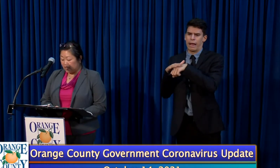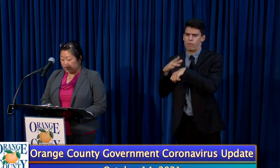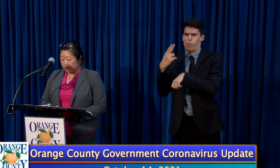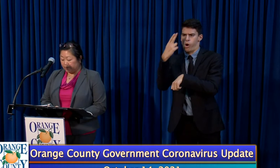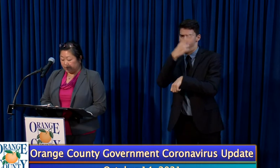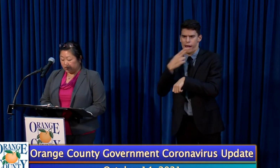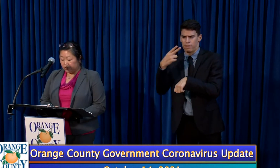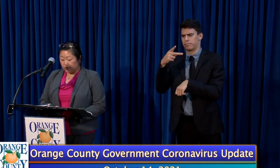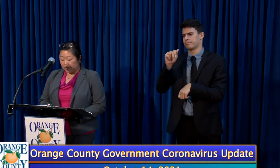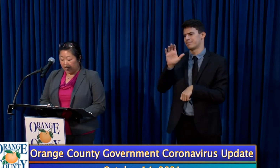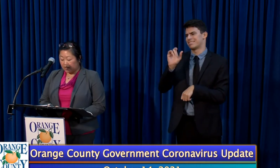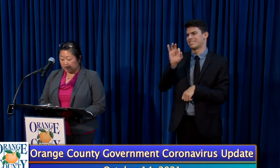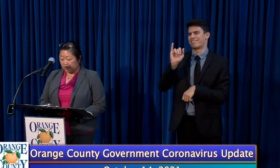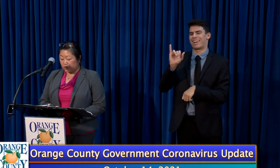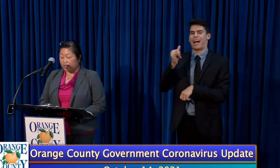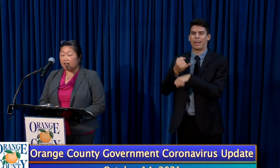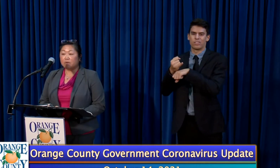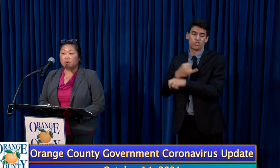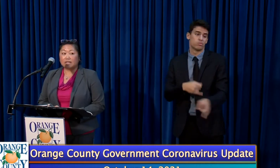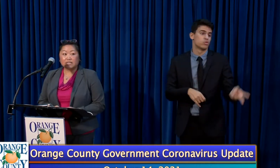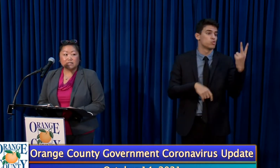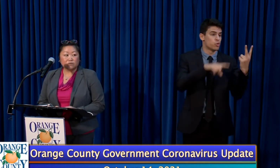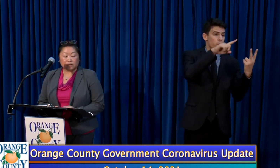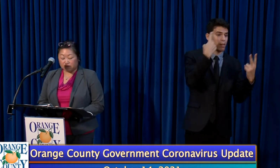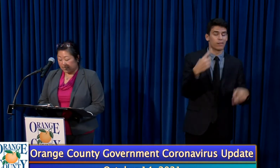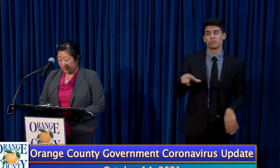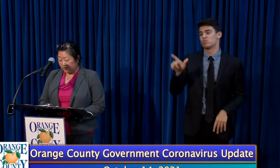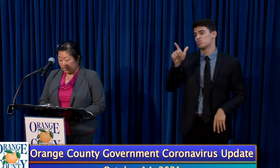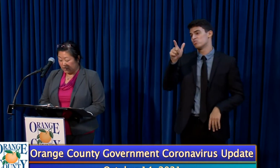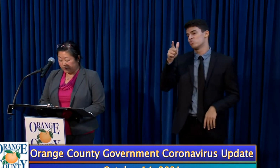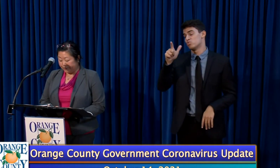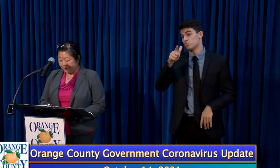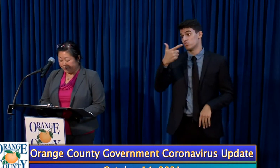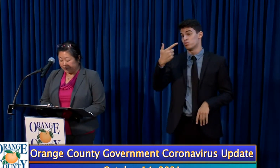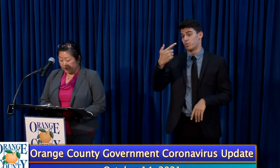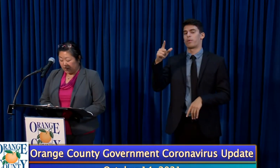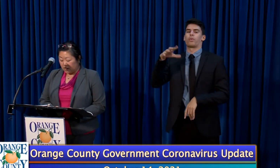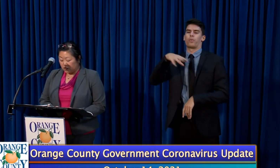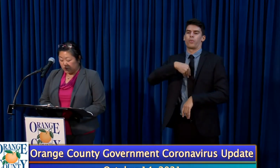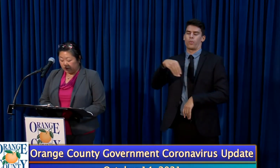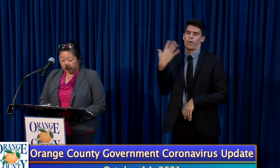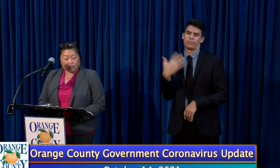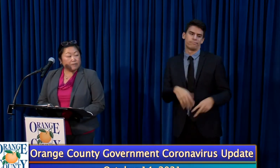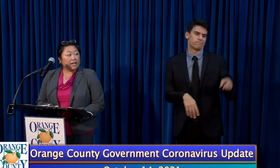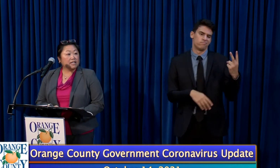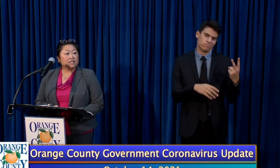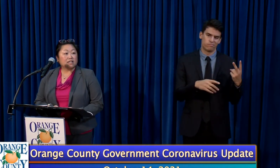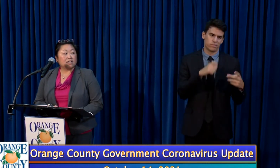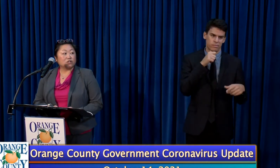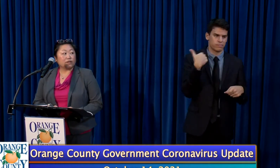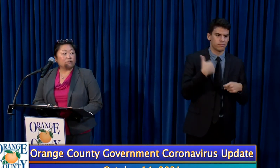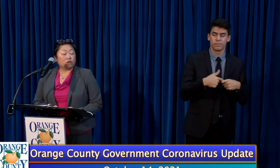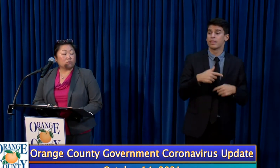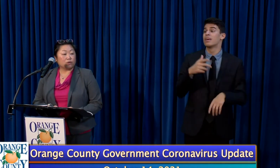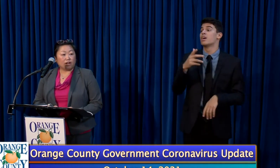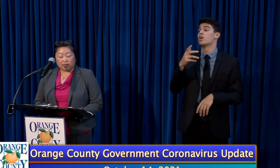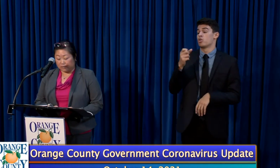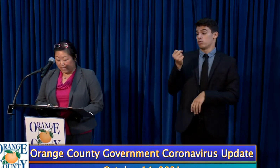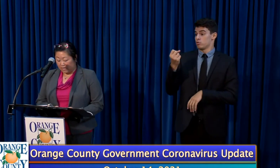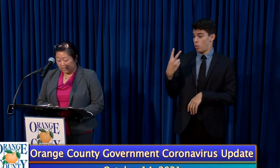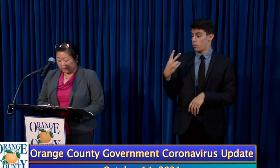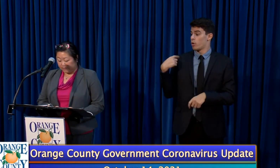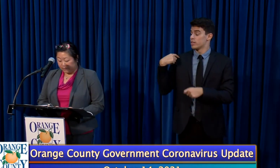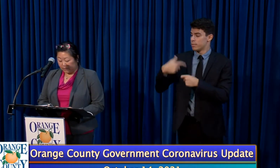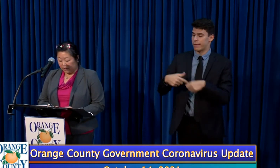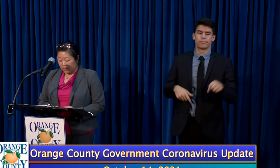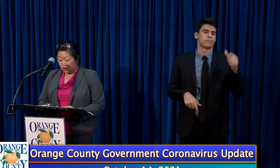Pacific Islander, 2 were black, 29 were white, and 1 was identified as other. 12 were Hispanic, and 24 were